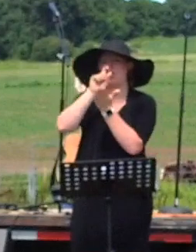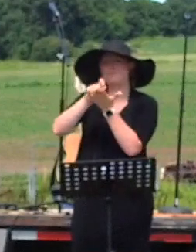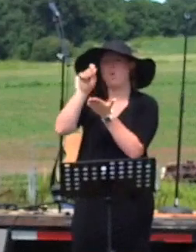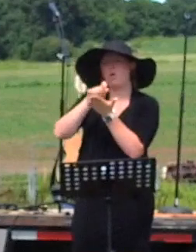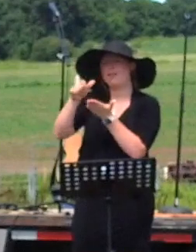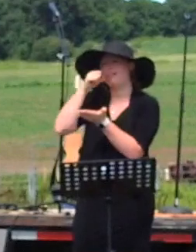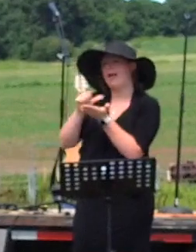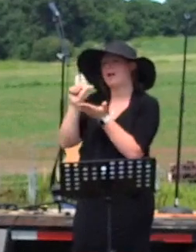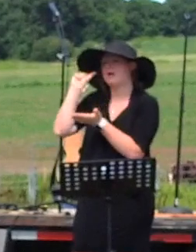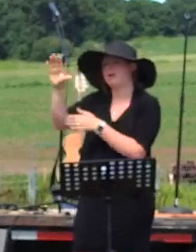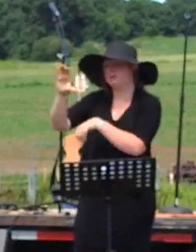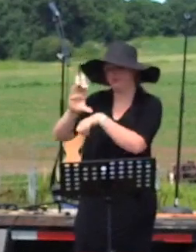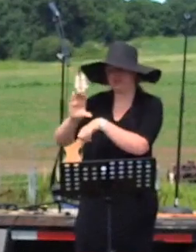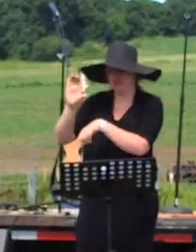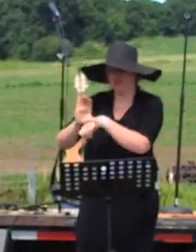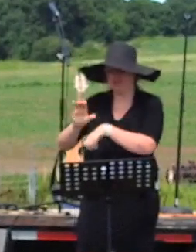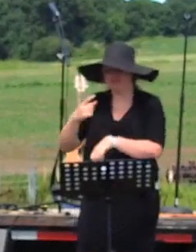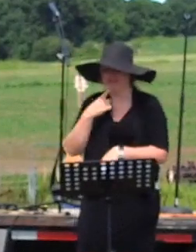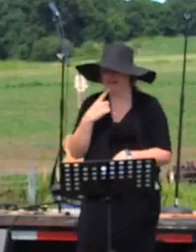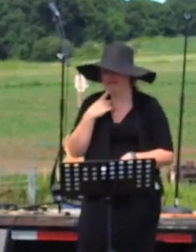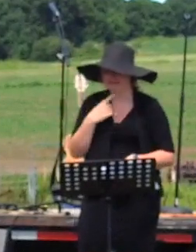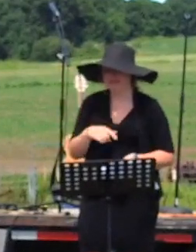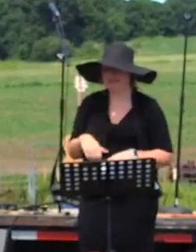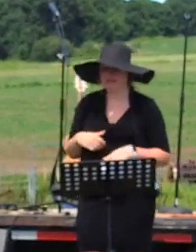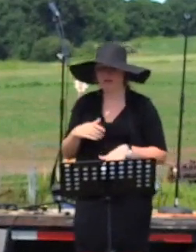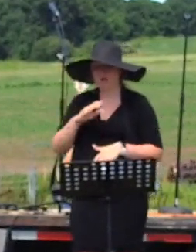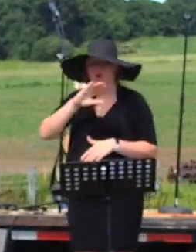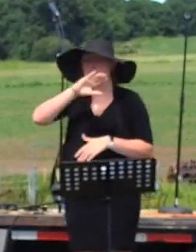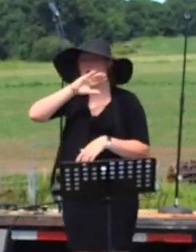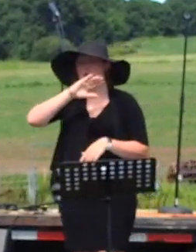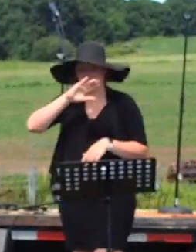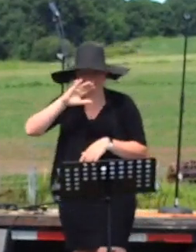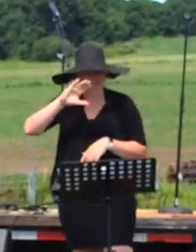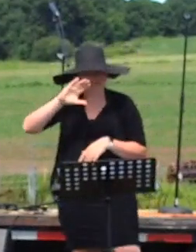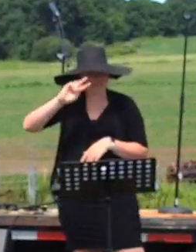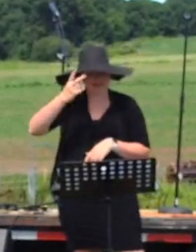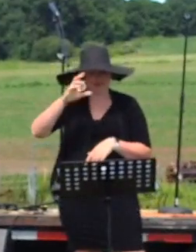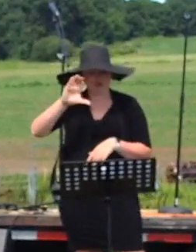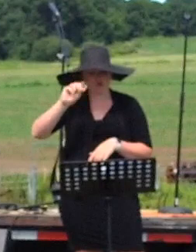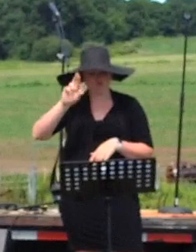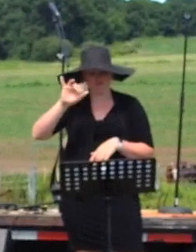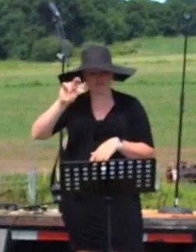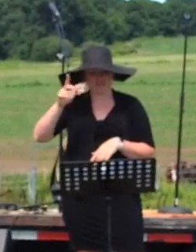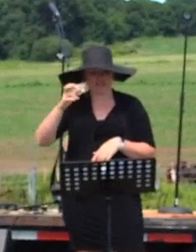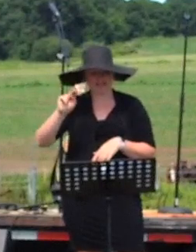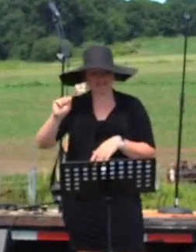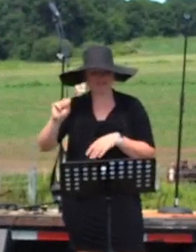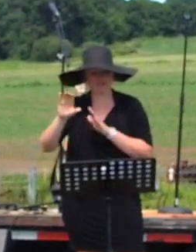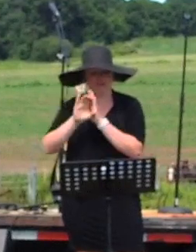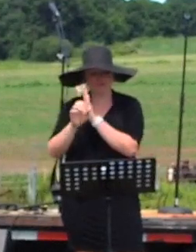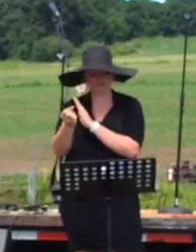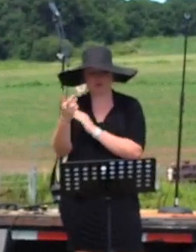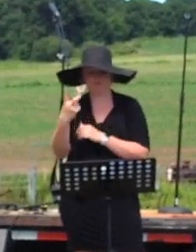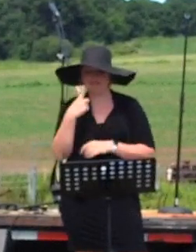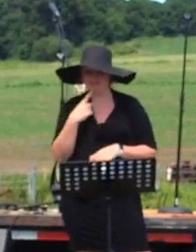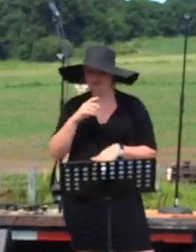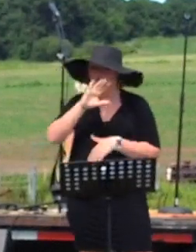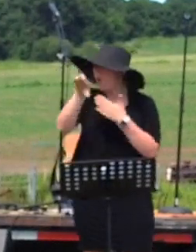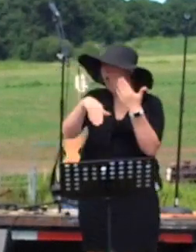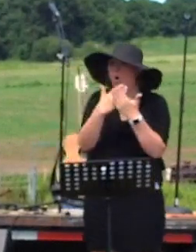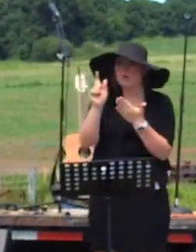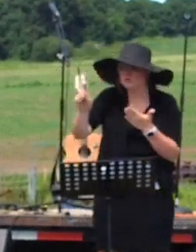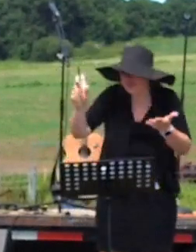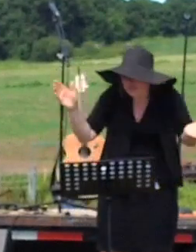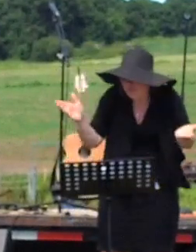in response to his prayer. In 2 Corinthians chapter 12, Paul wrote, "My grace